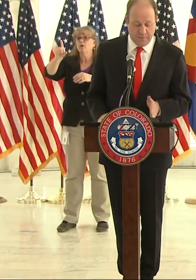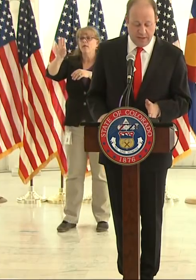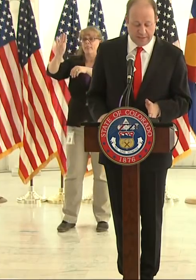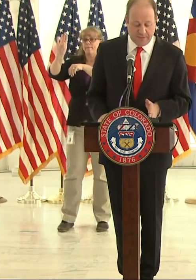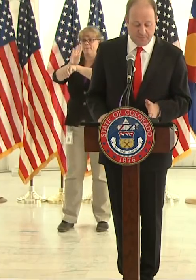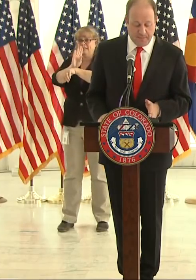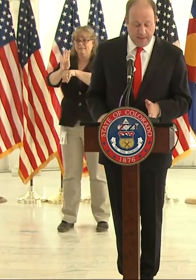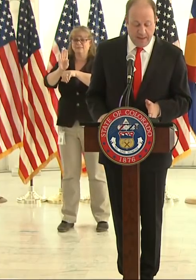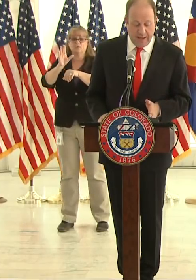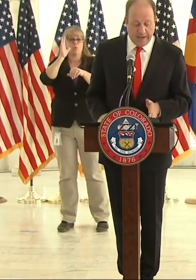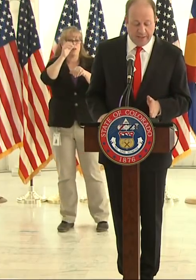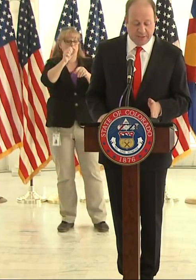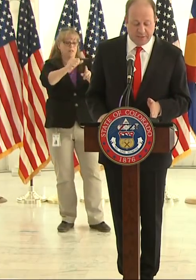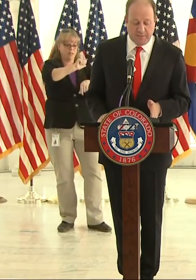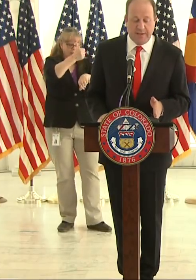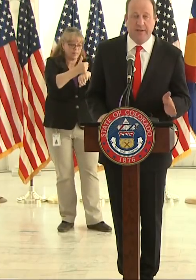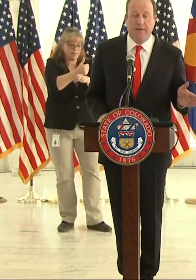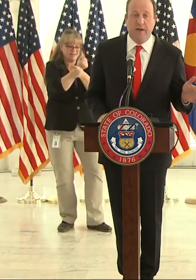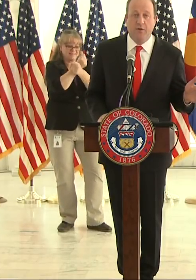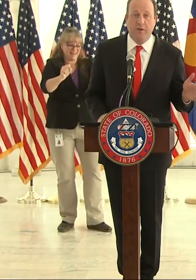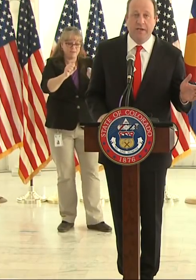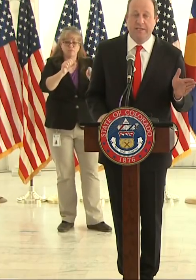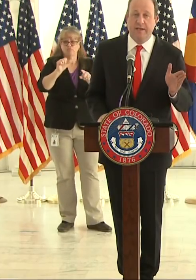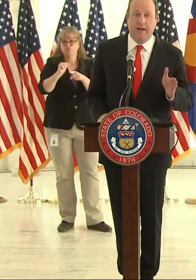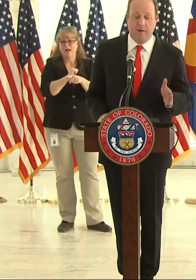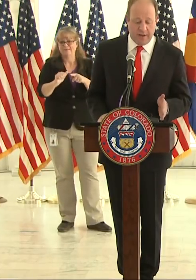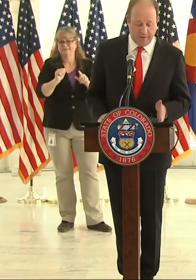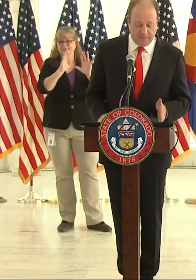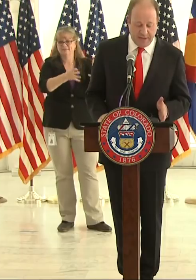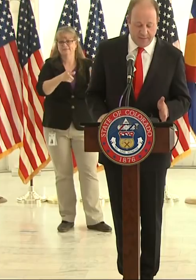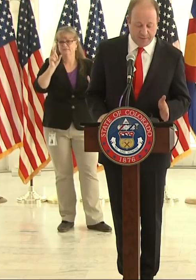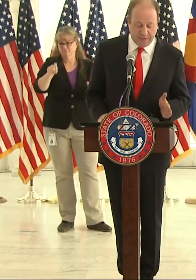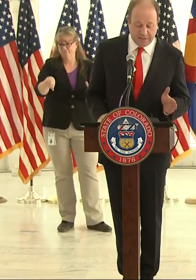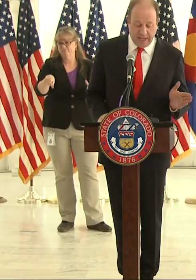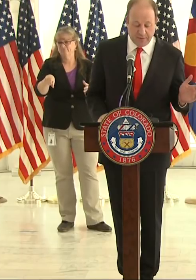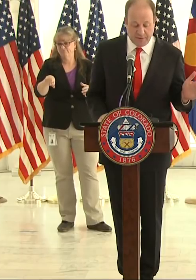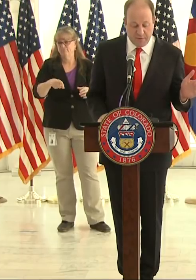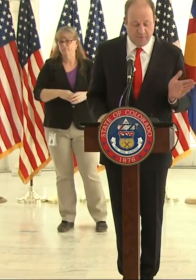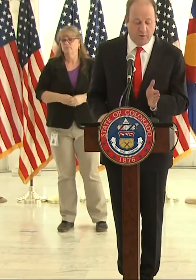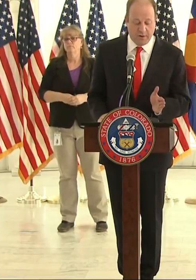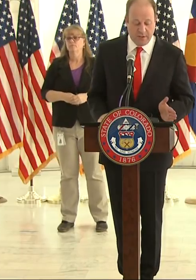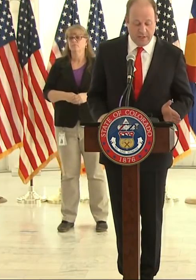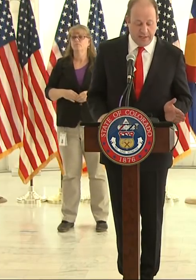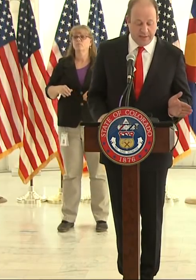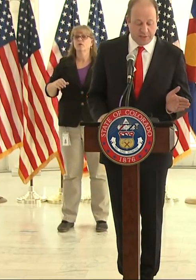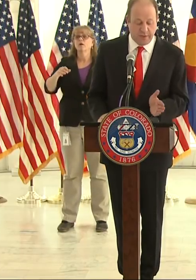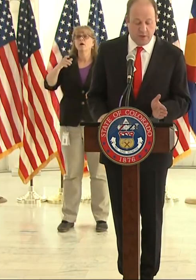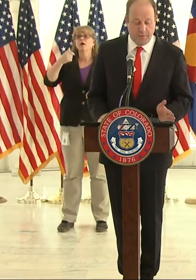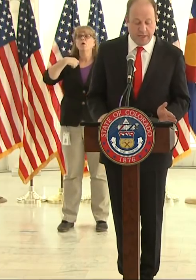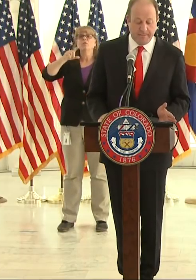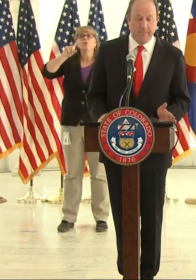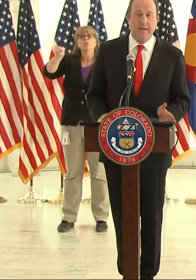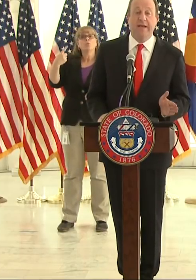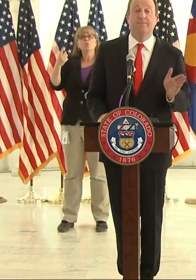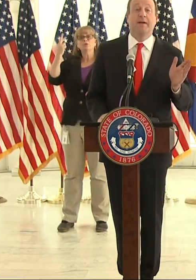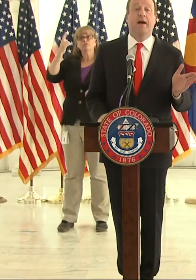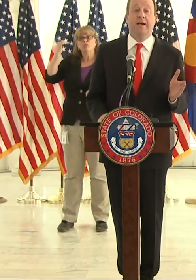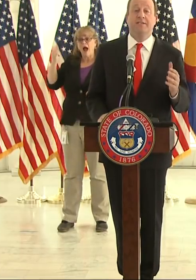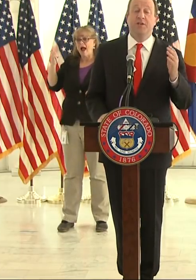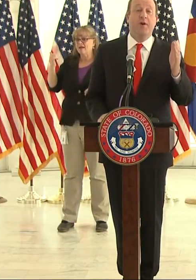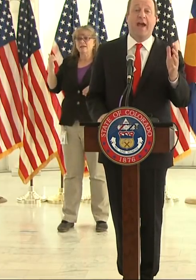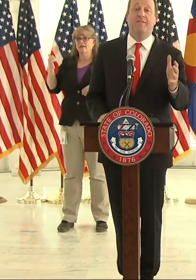next few months. And let's also be clear, the only reason that Colorado is able to move forward in this reopening